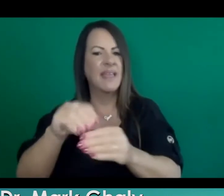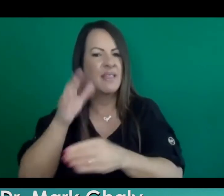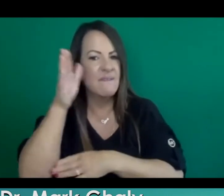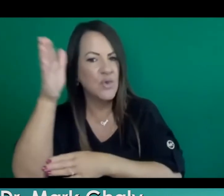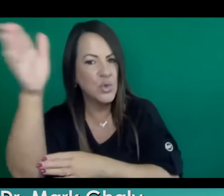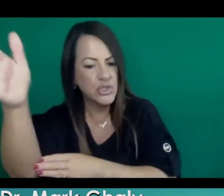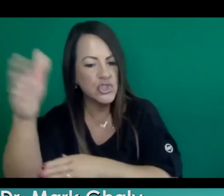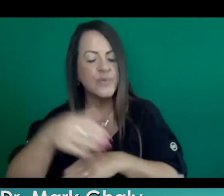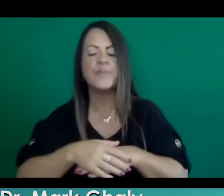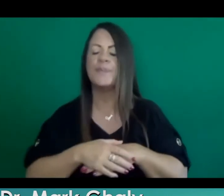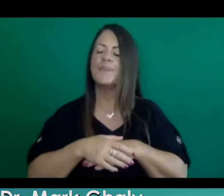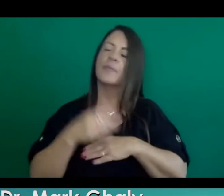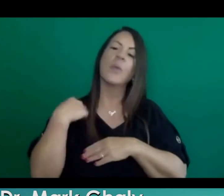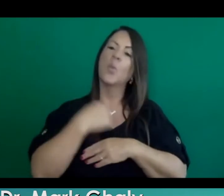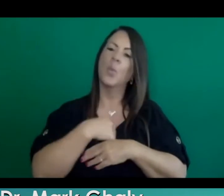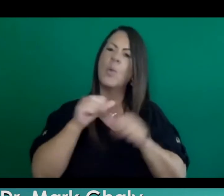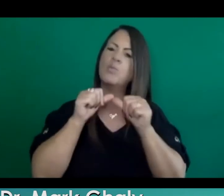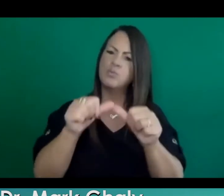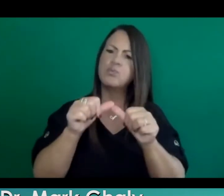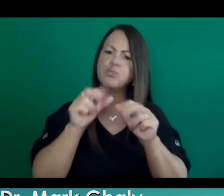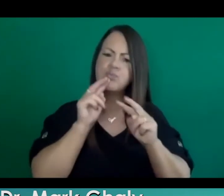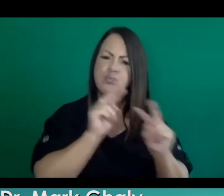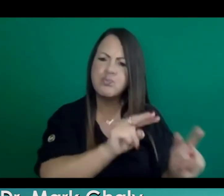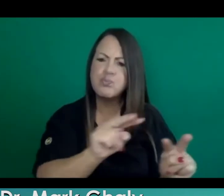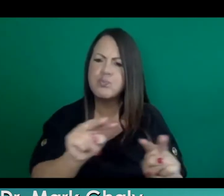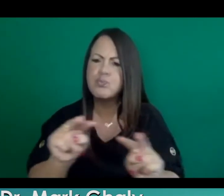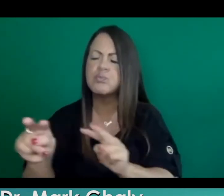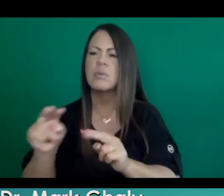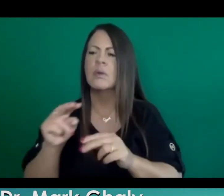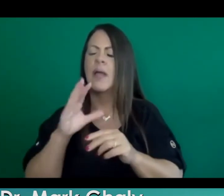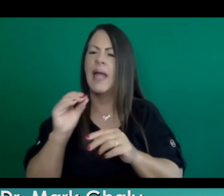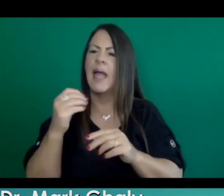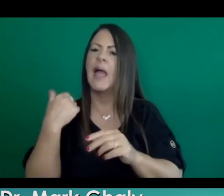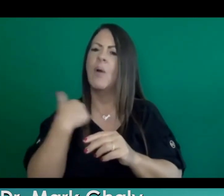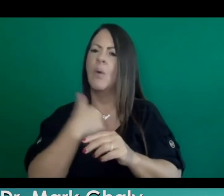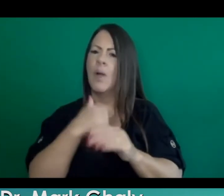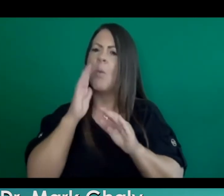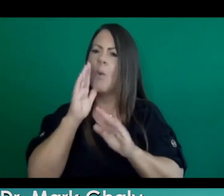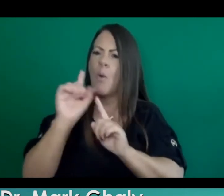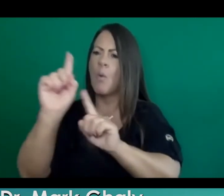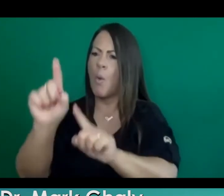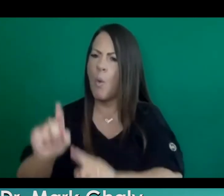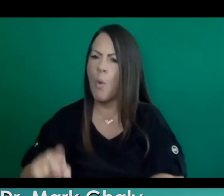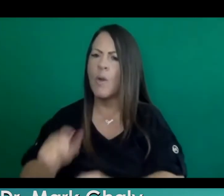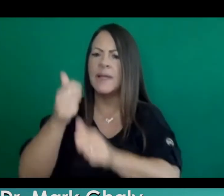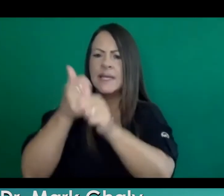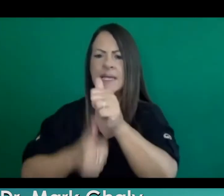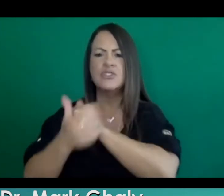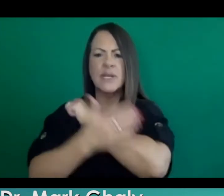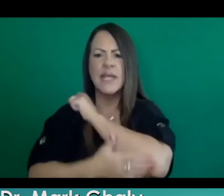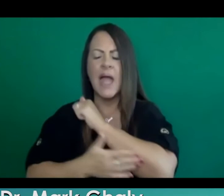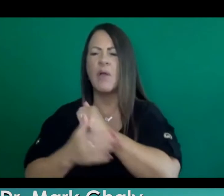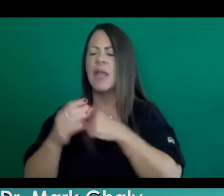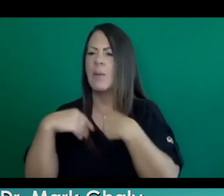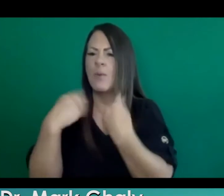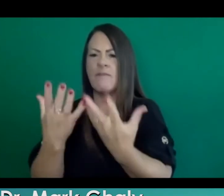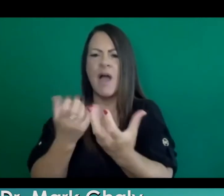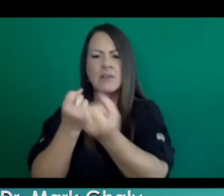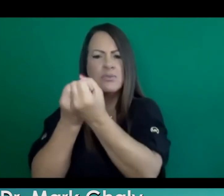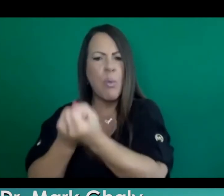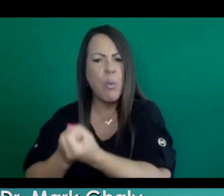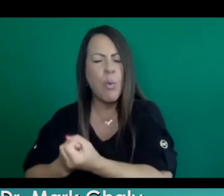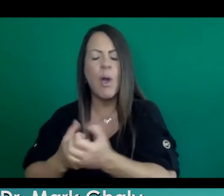will continue to take work on our county's parts, and we continue to support them as much as we possibly